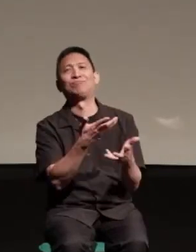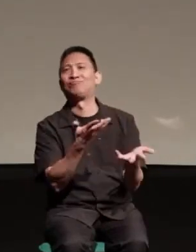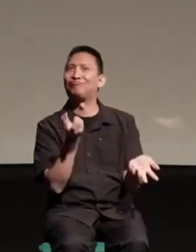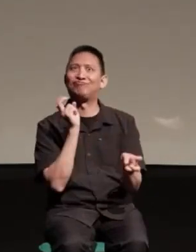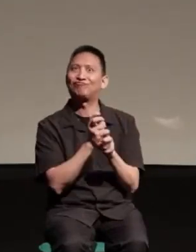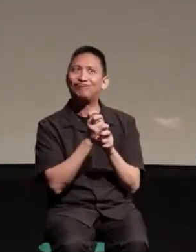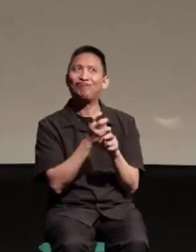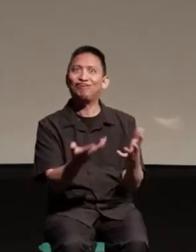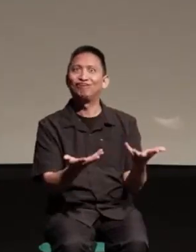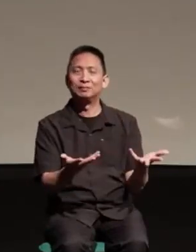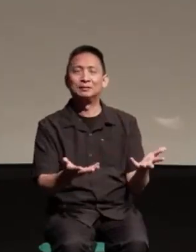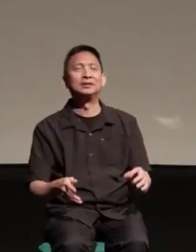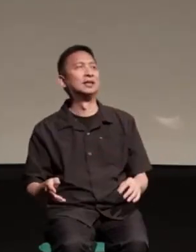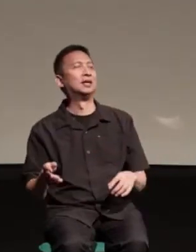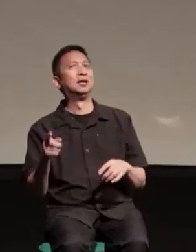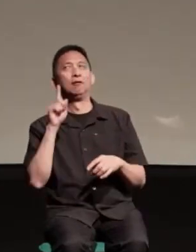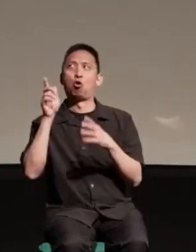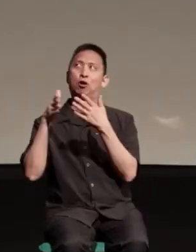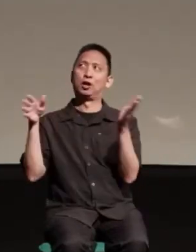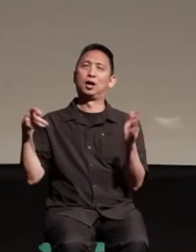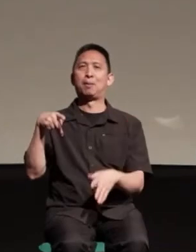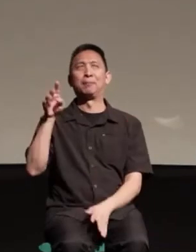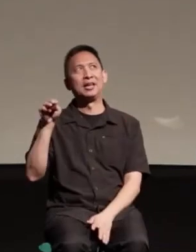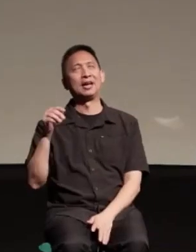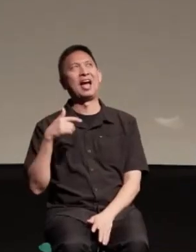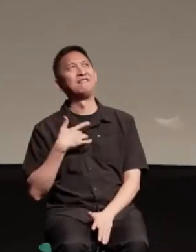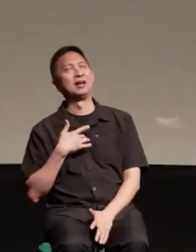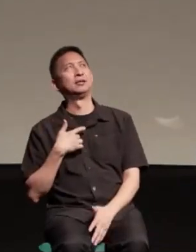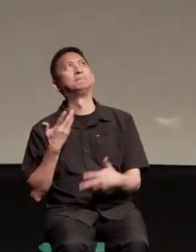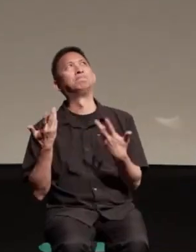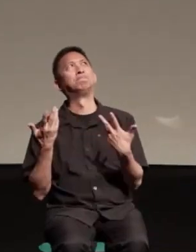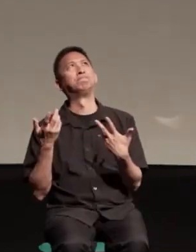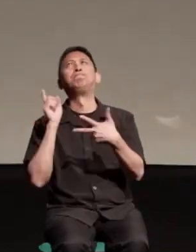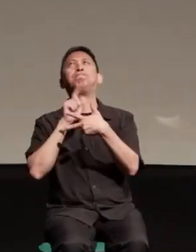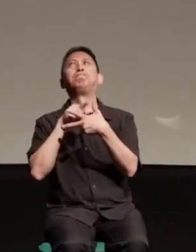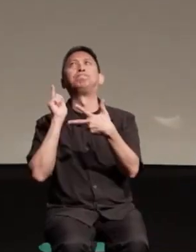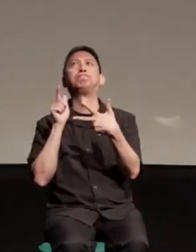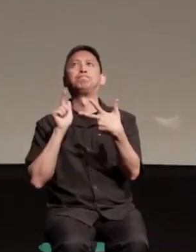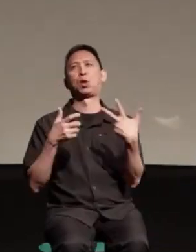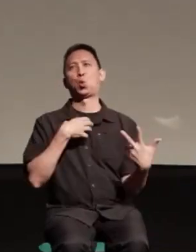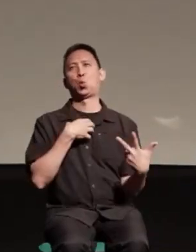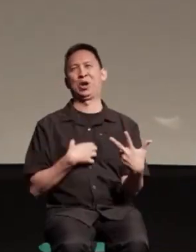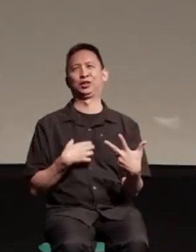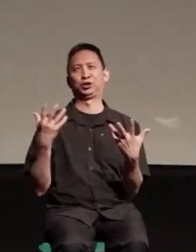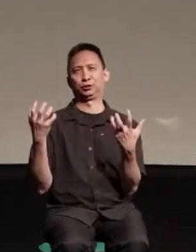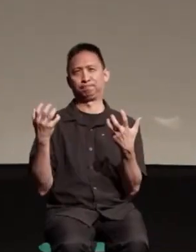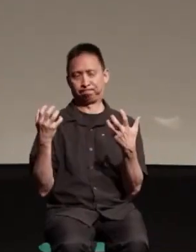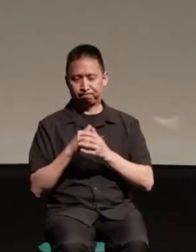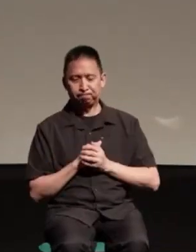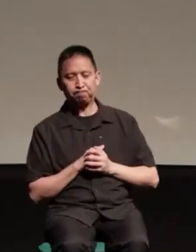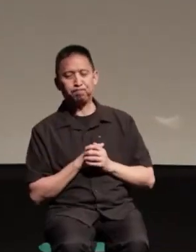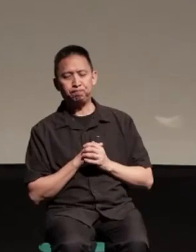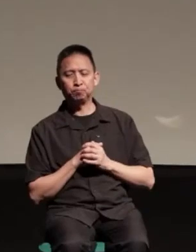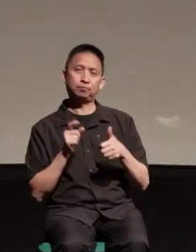future of public media, I will summarize it in 3 things, or what I would like to see as a person committed to